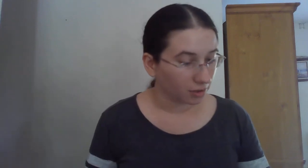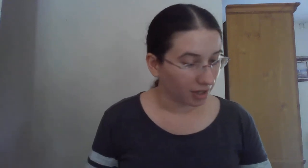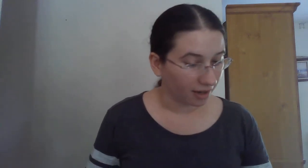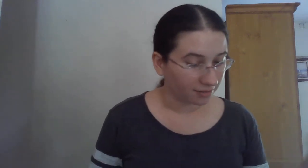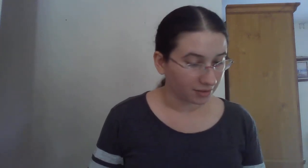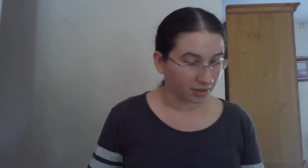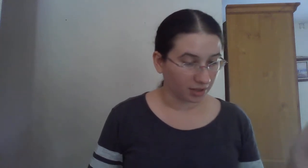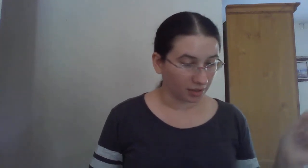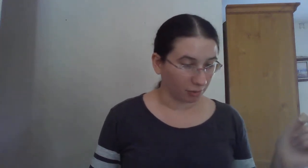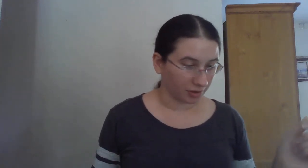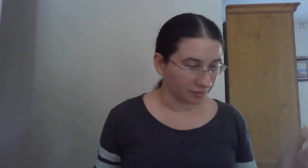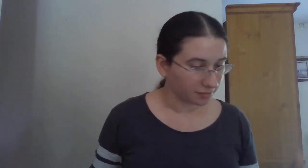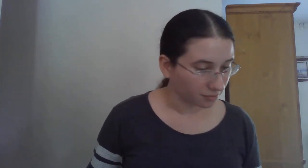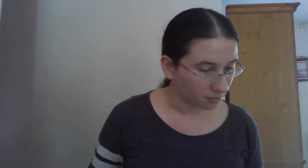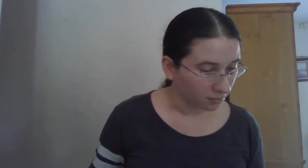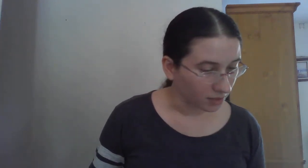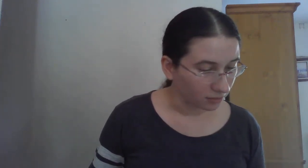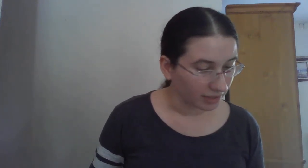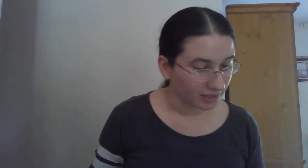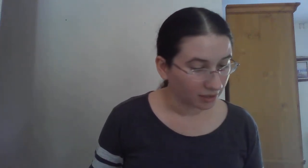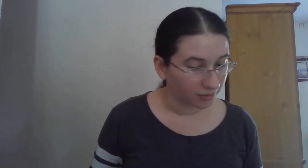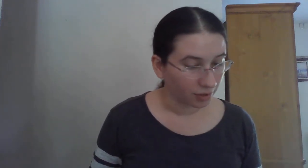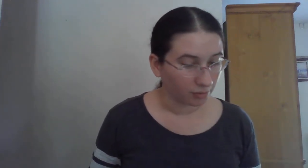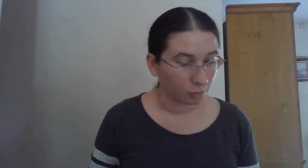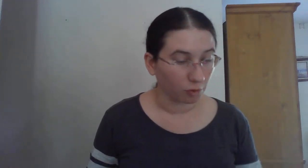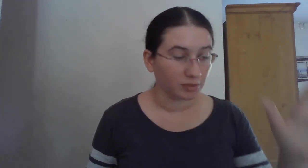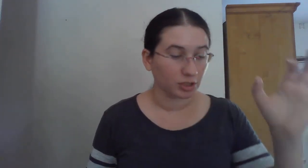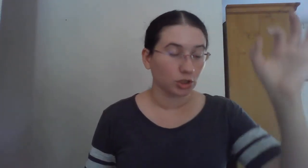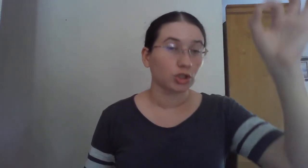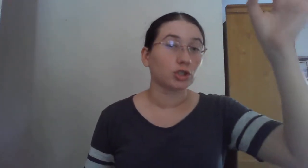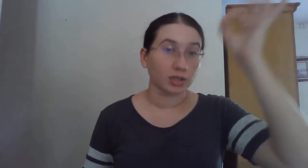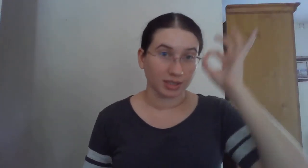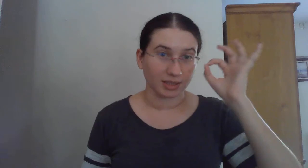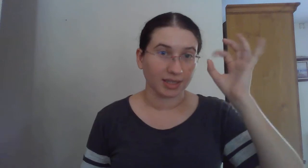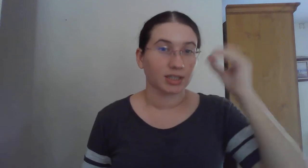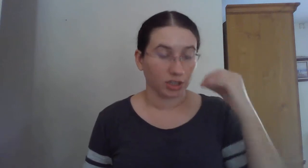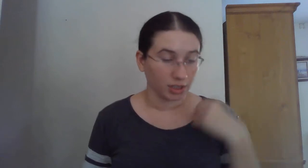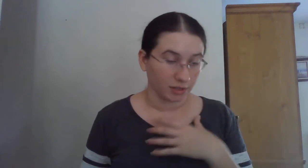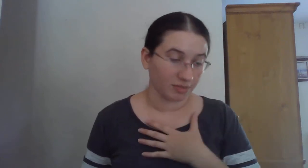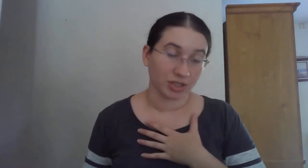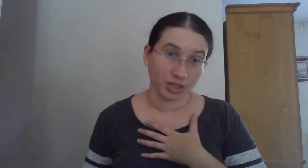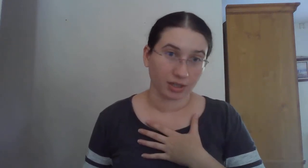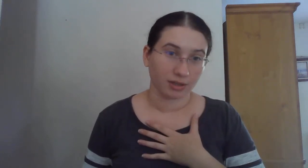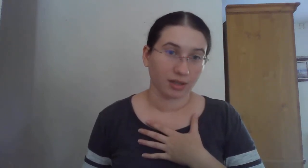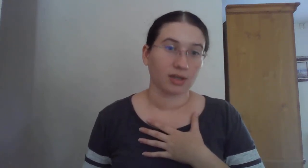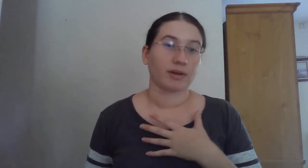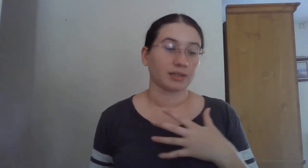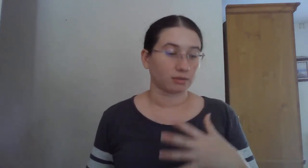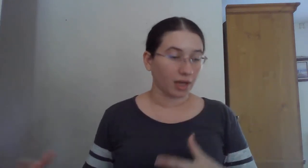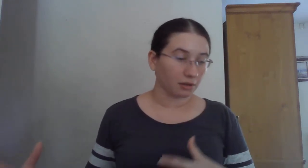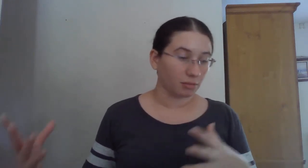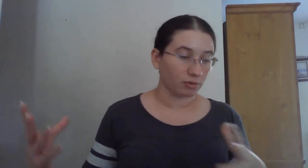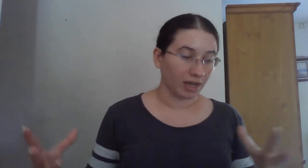we have the same one, right? Telephone number, woman should she give me she. Right, so now the modal